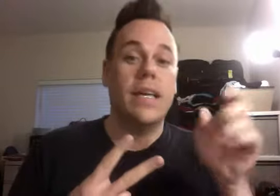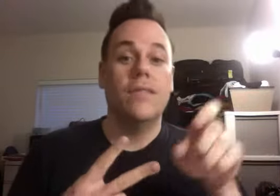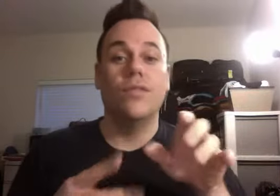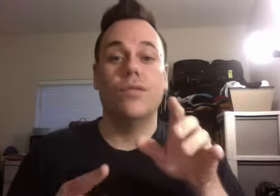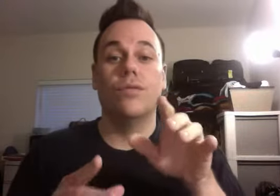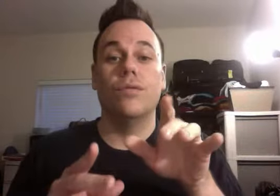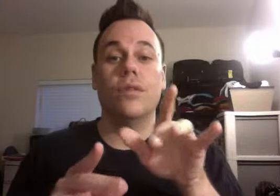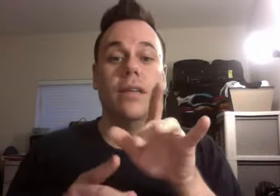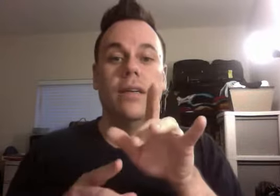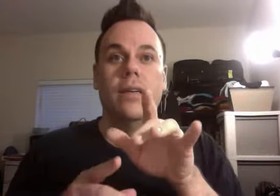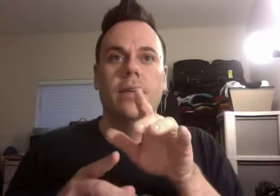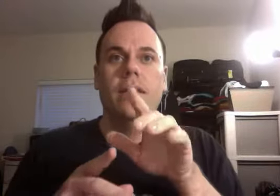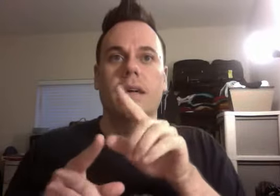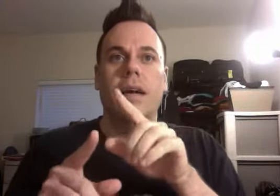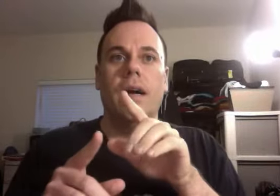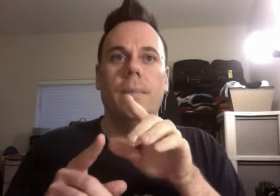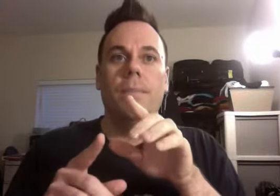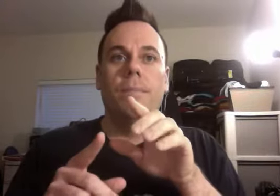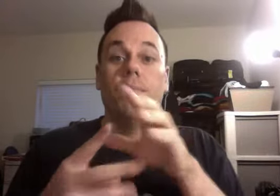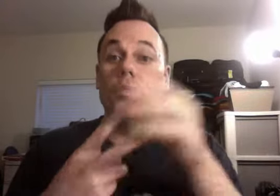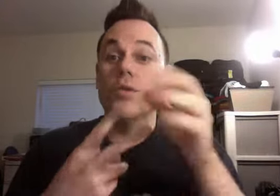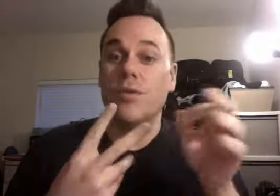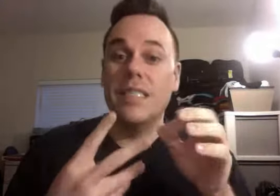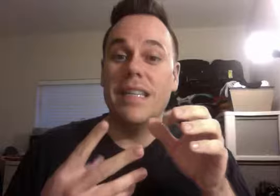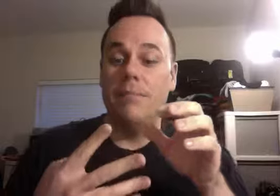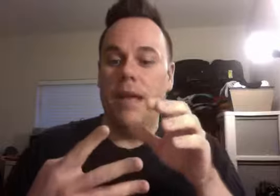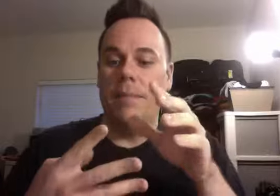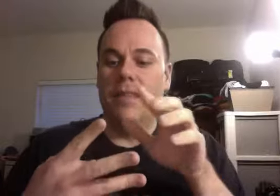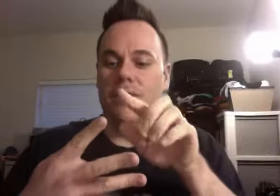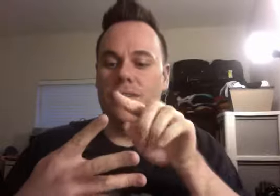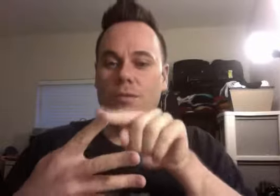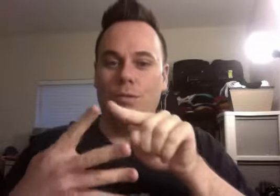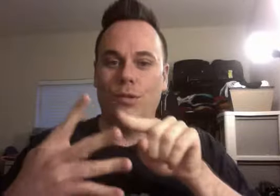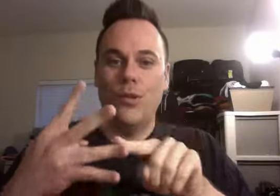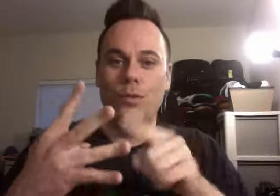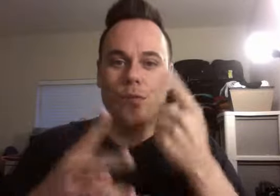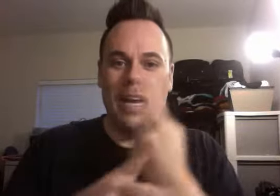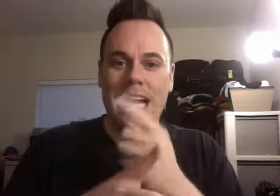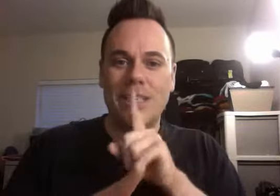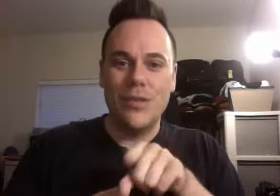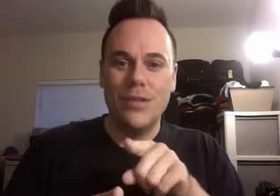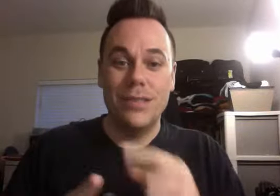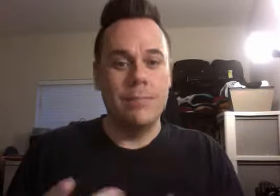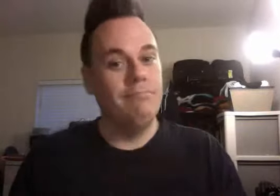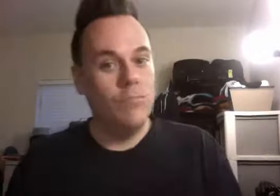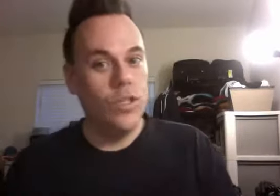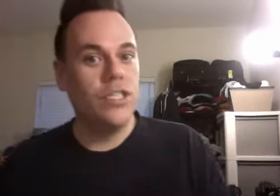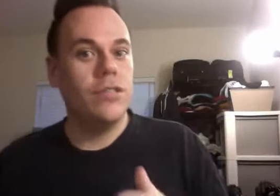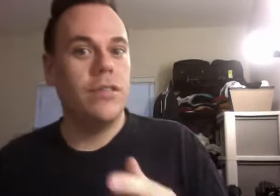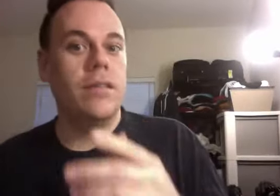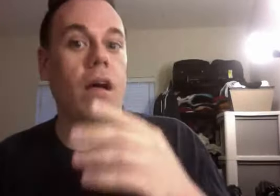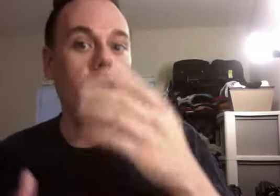have to do multiple choice that maybe there's two right answers, which is on the